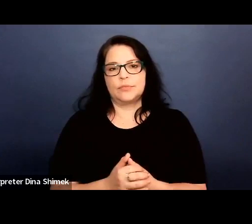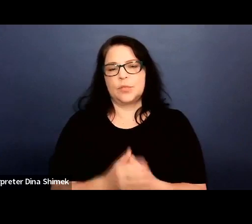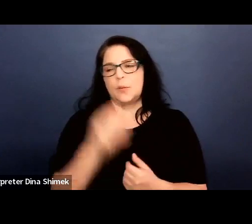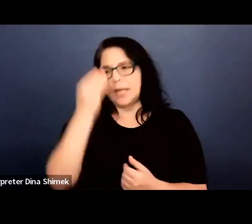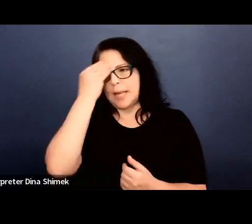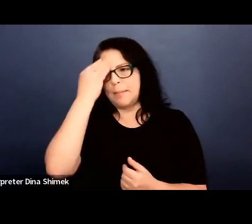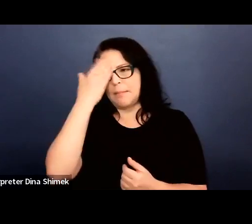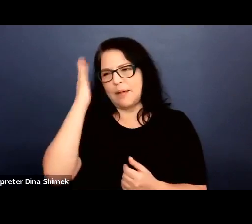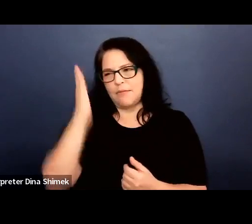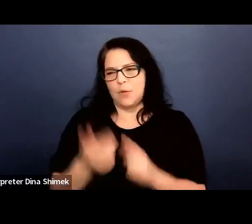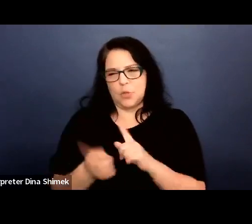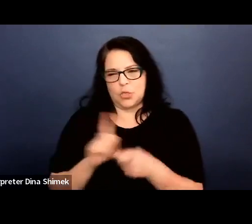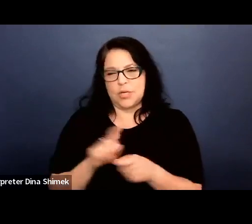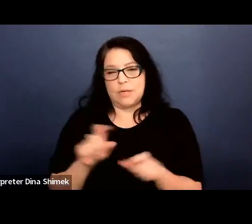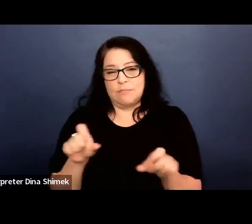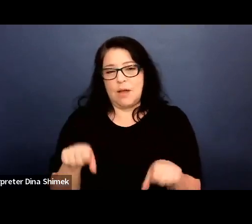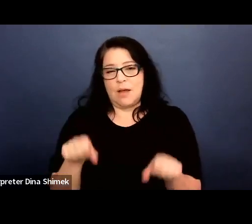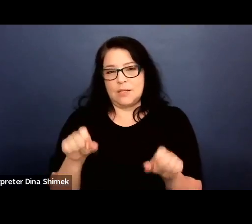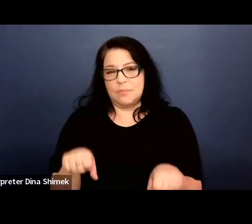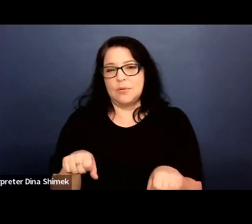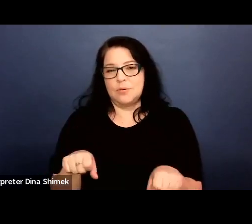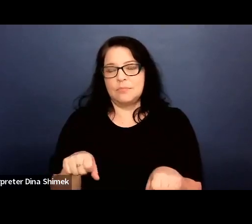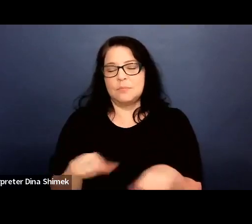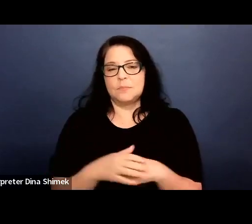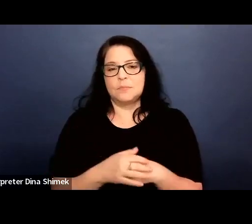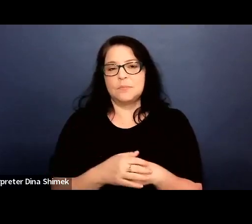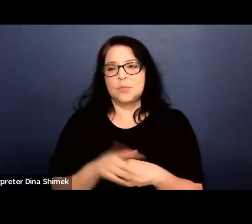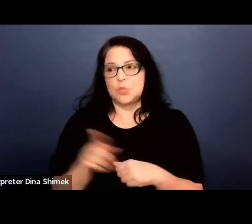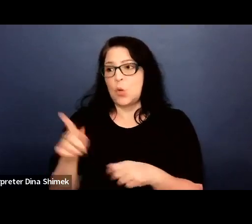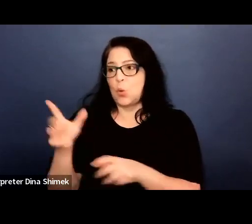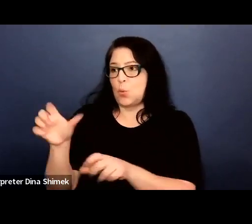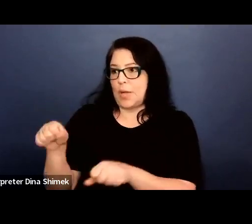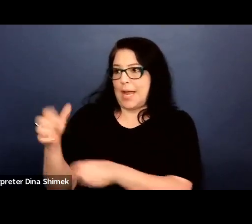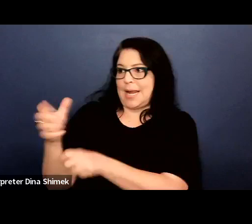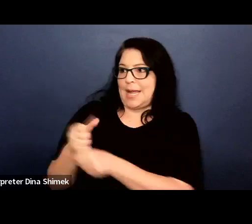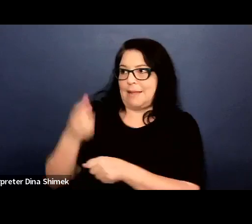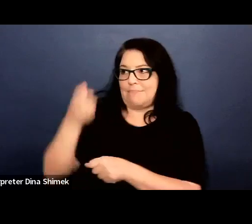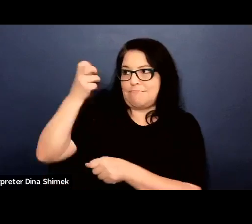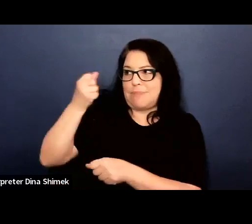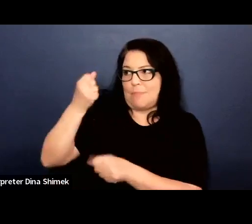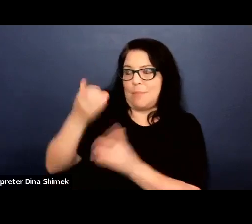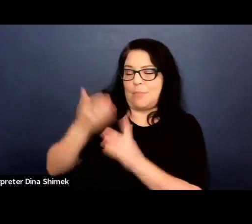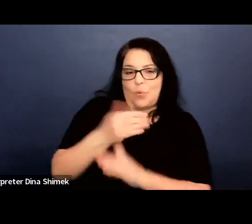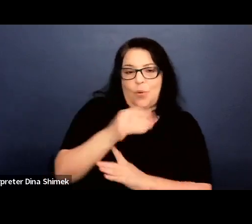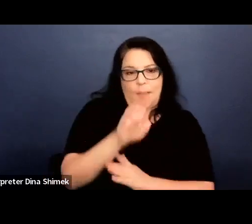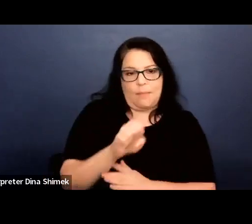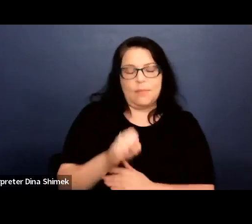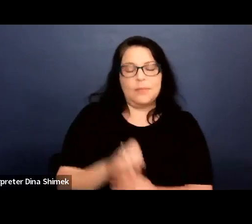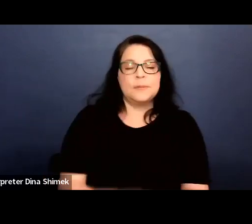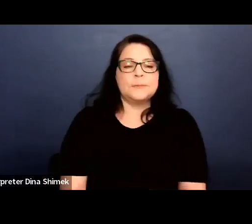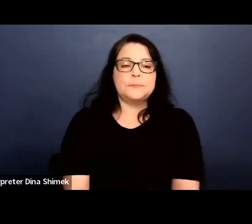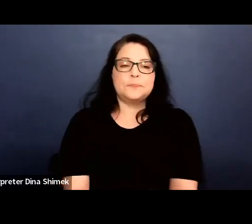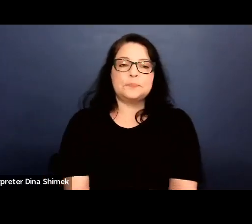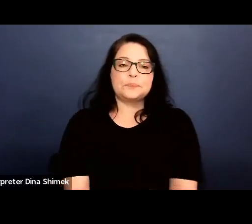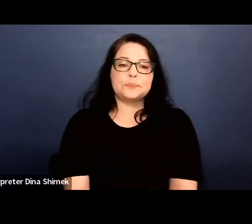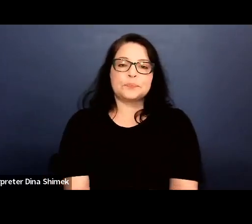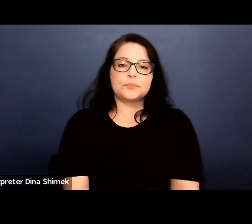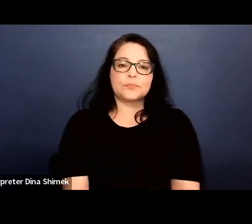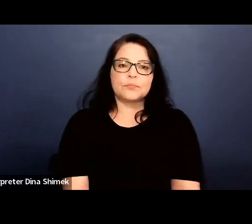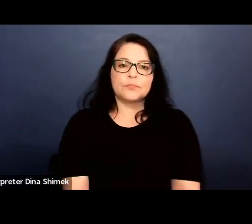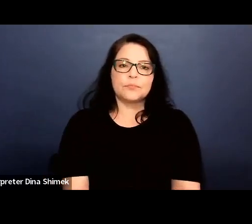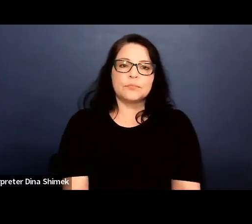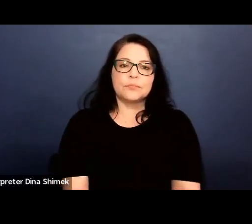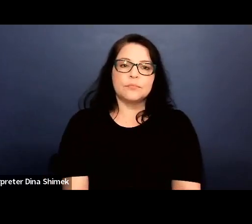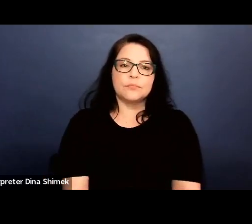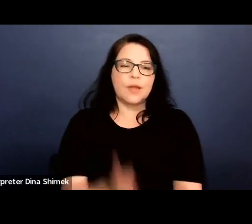But yes, it can be a receiver of ABLE funds. All right. And I think